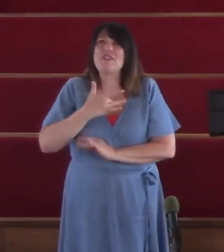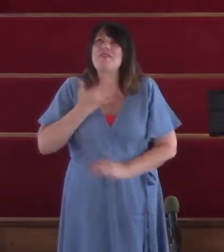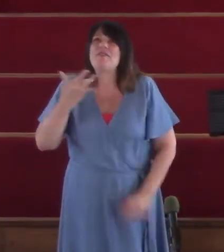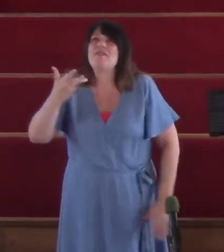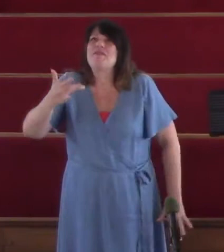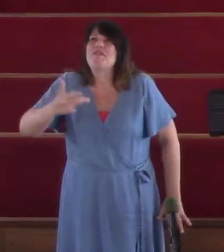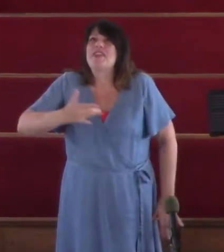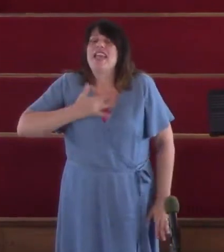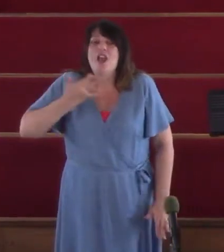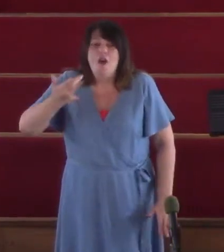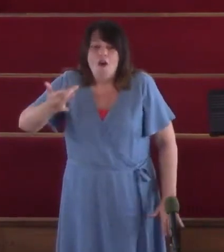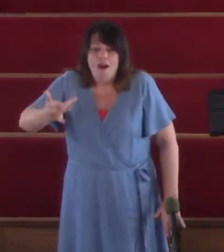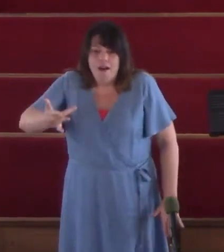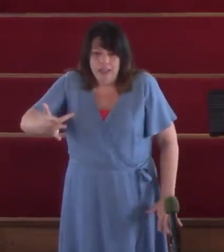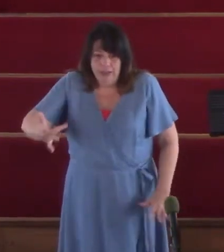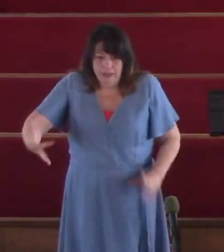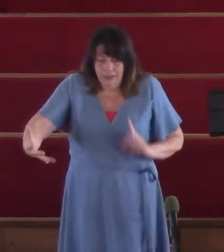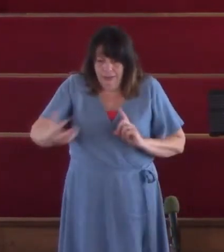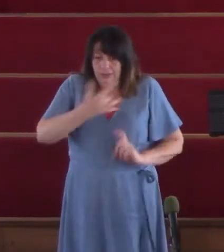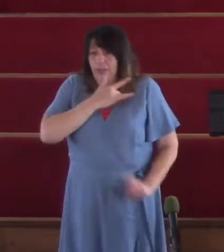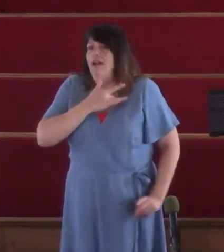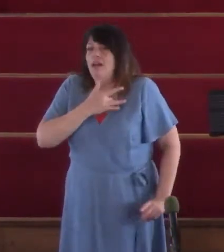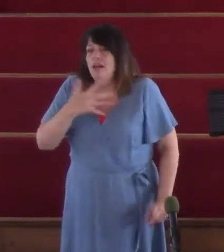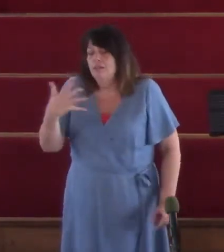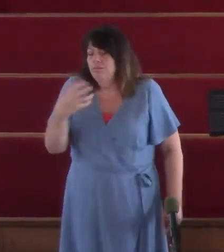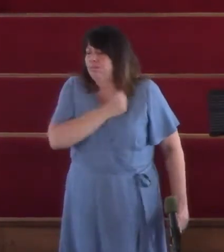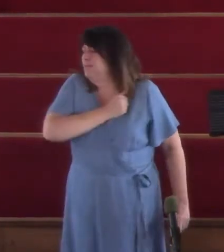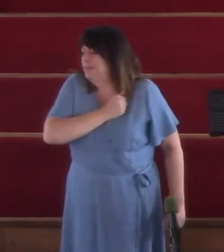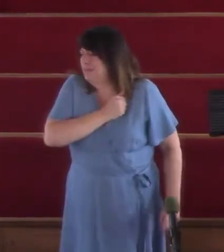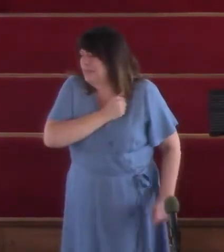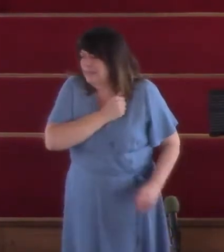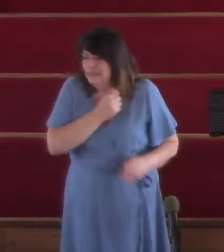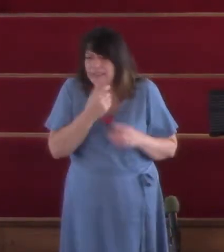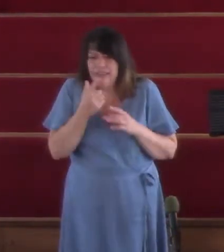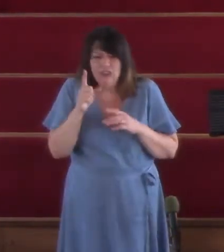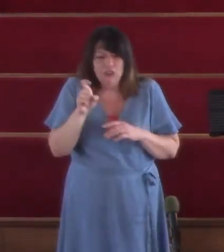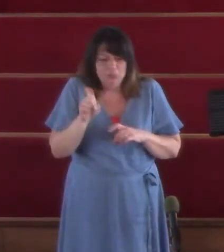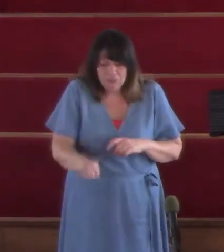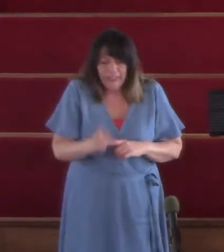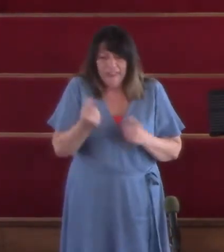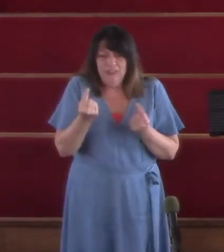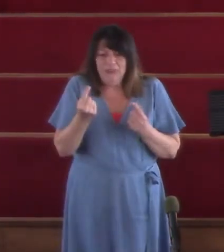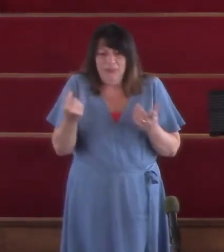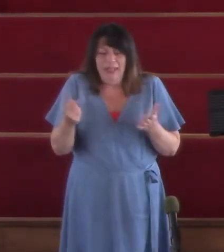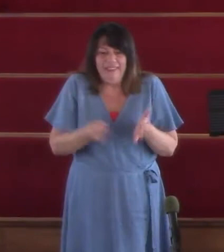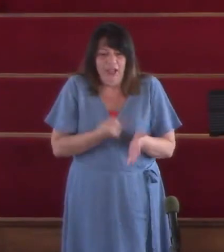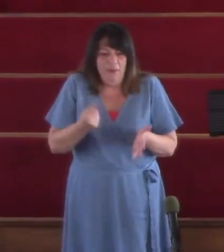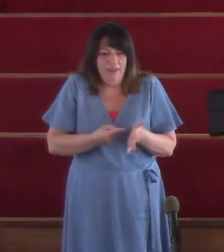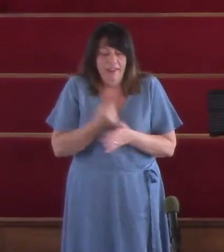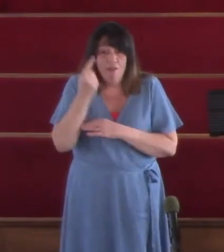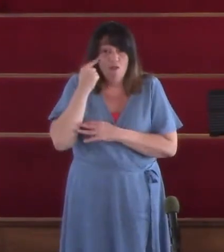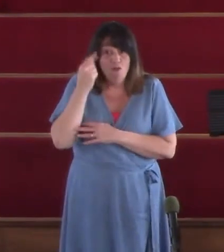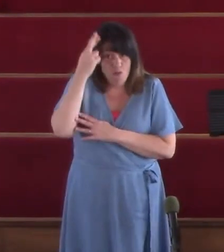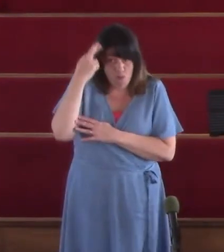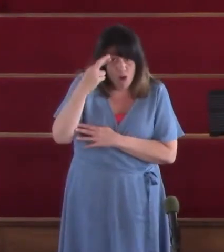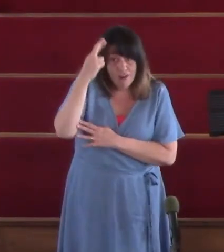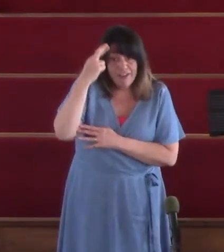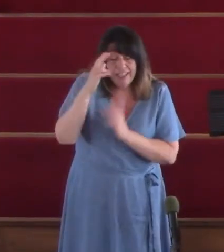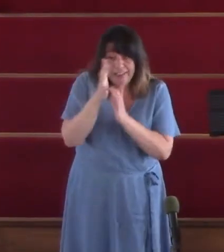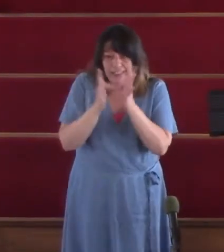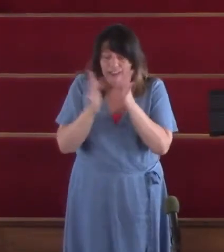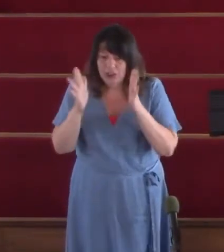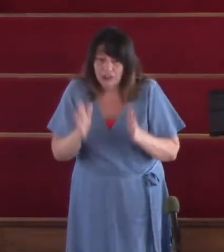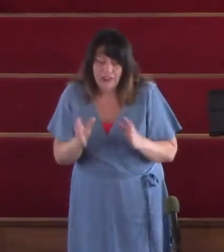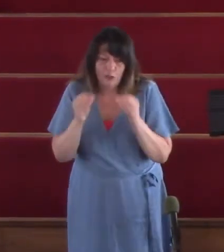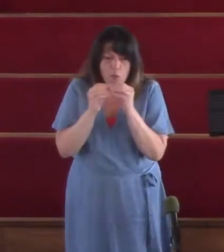Ghost conviction, you'll have to do something. First of all, you'll realize that Jesus is more than